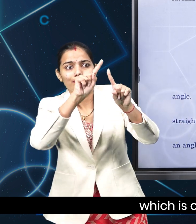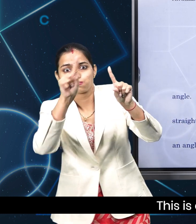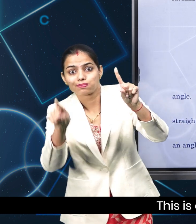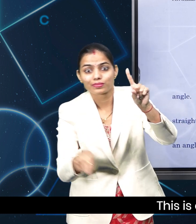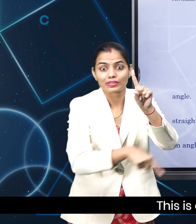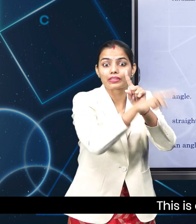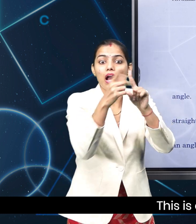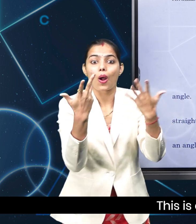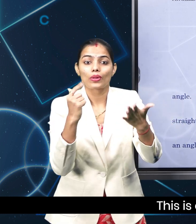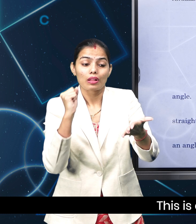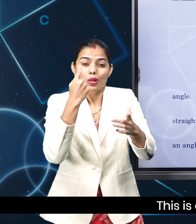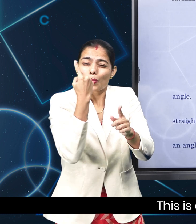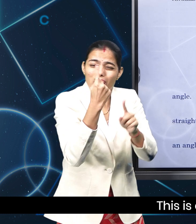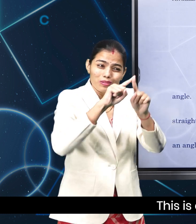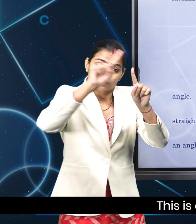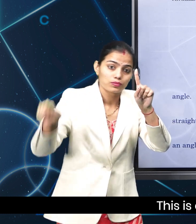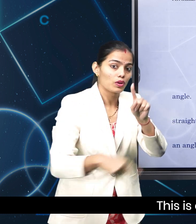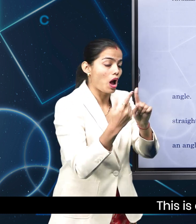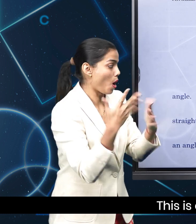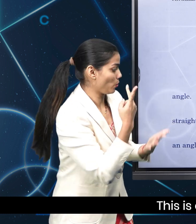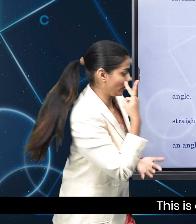This is called 1 revolution.